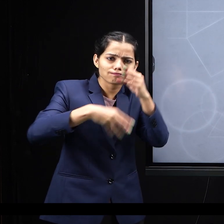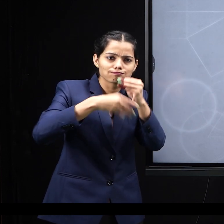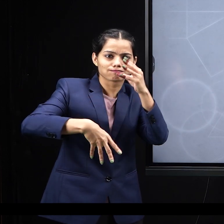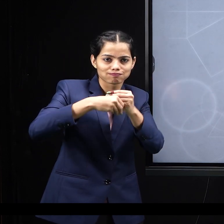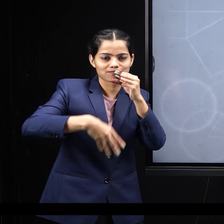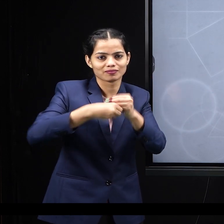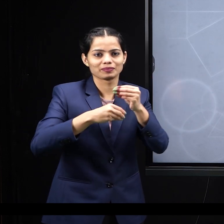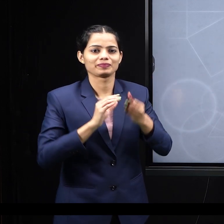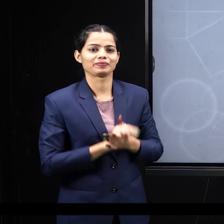supplementary,